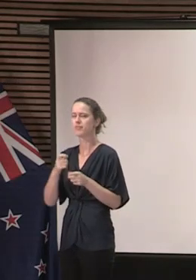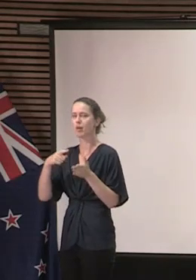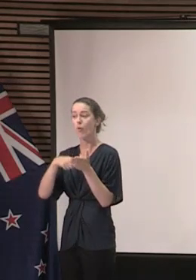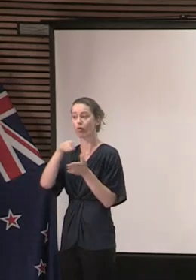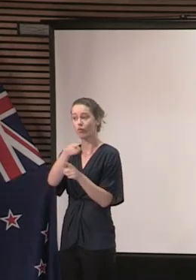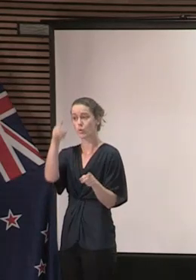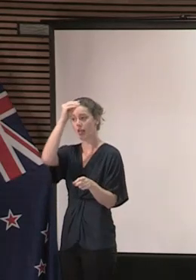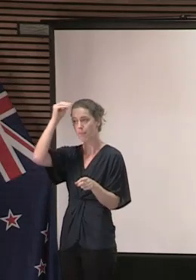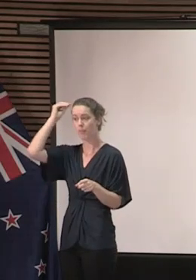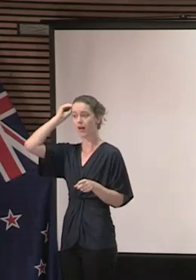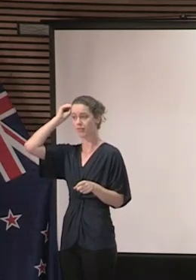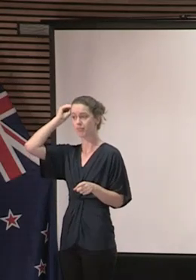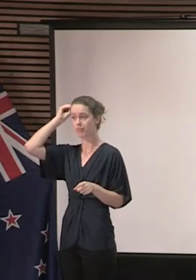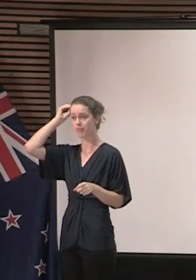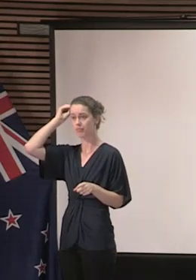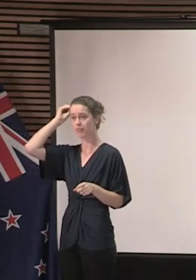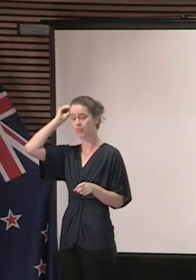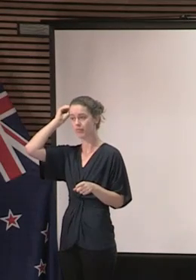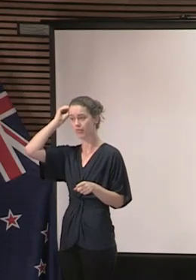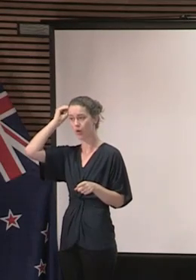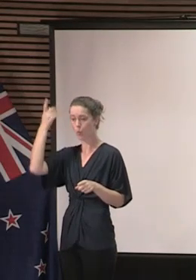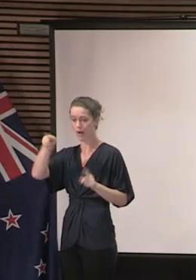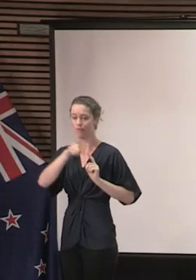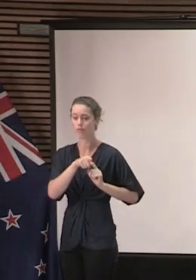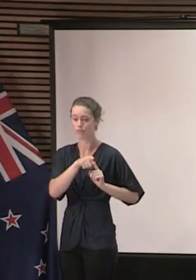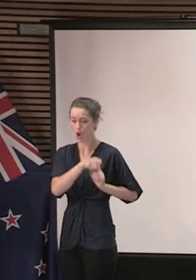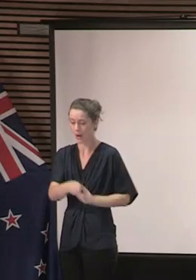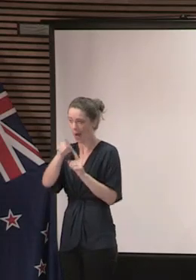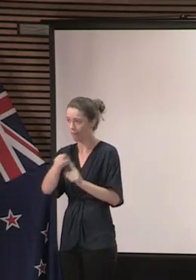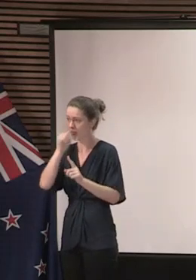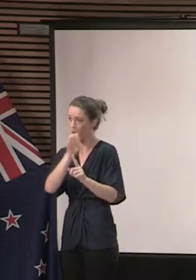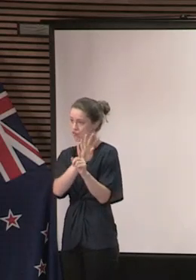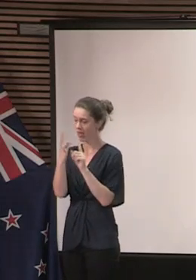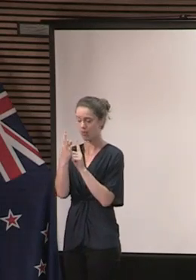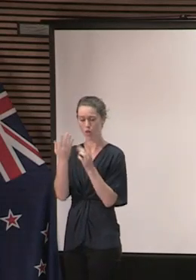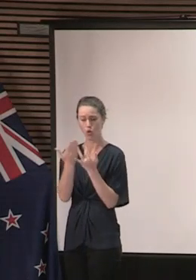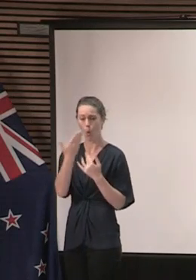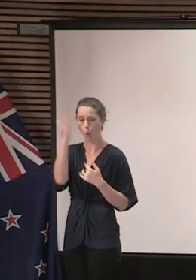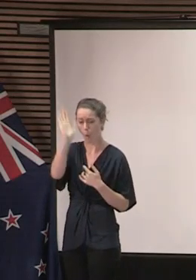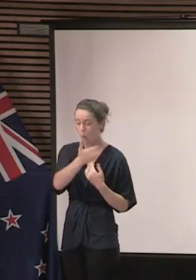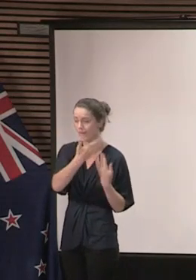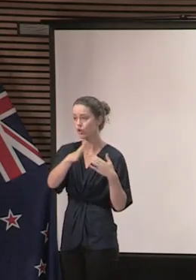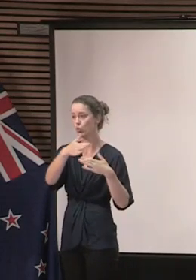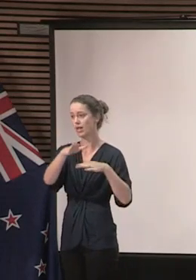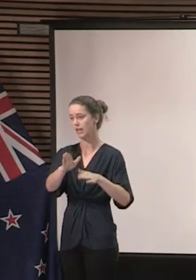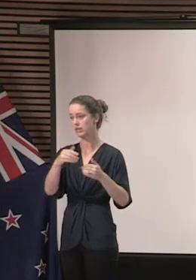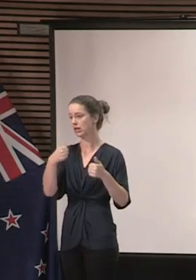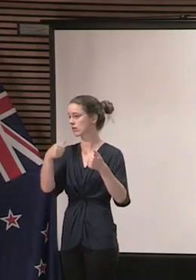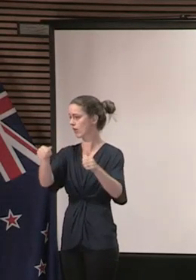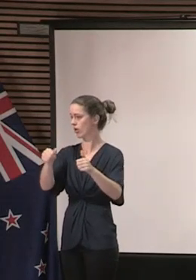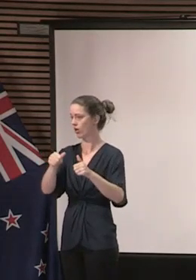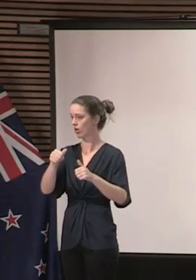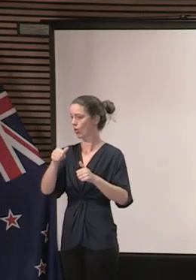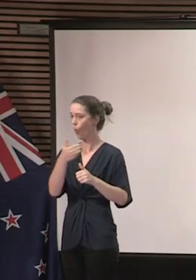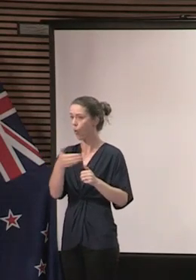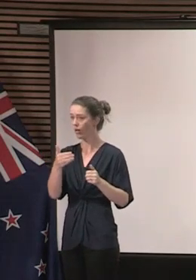keep in mind is we have contact tracing across the country. In every single part of New Zealand, we have the ability to contact